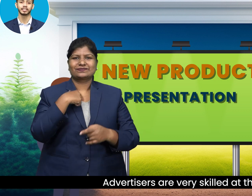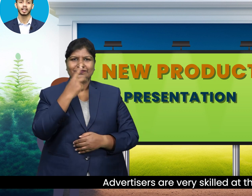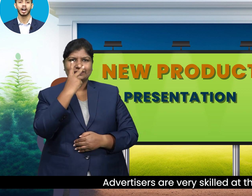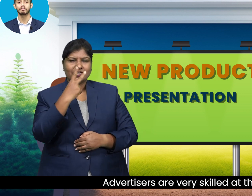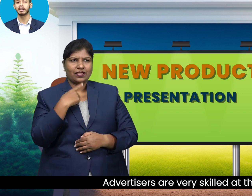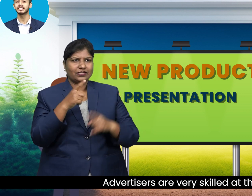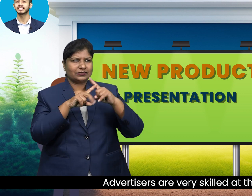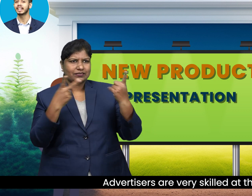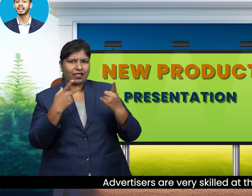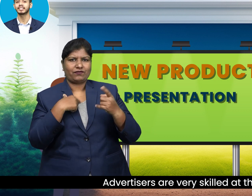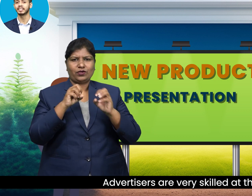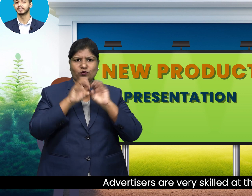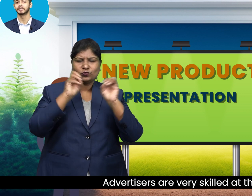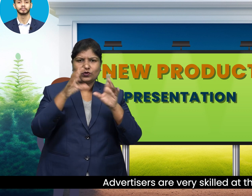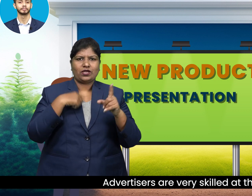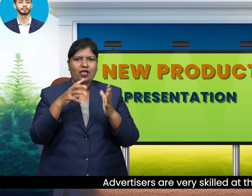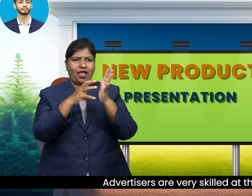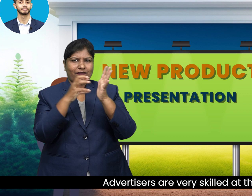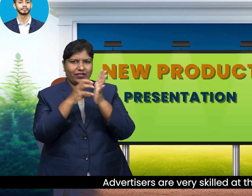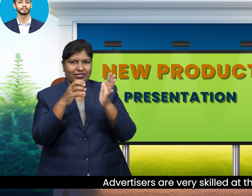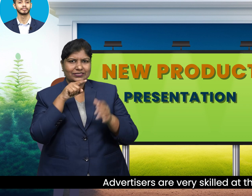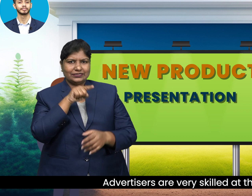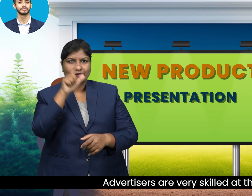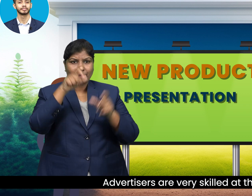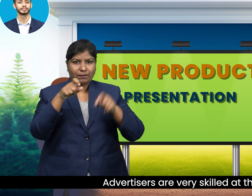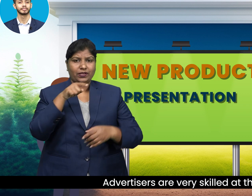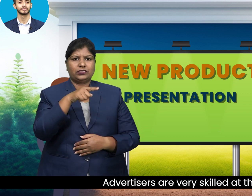Advertisers are very skilled at this.